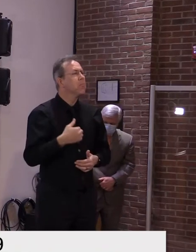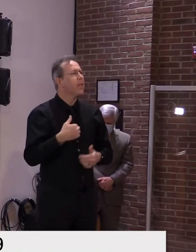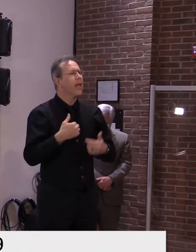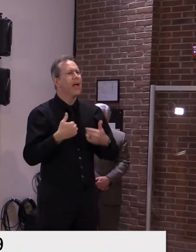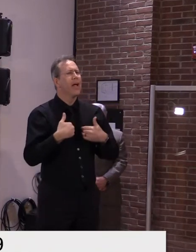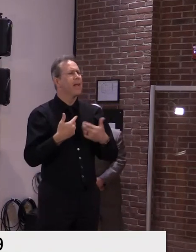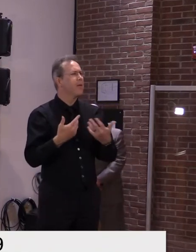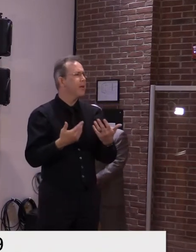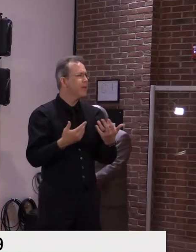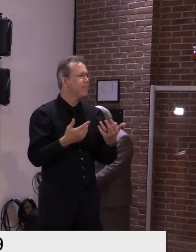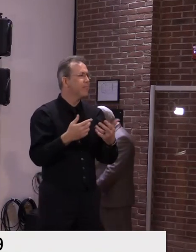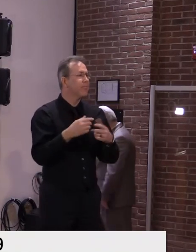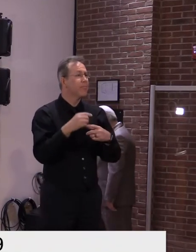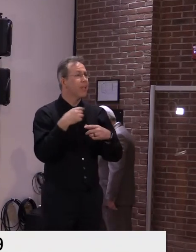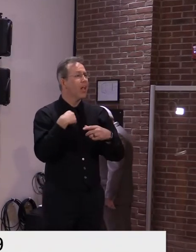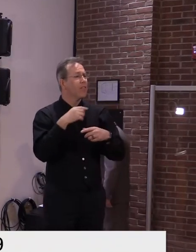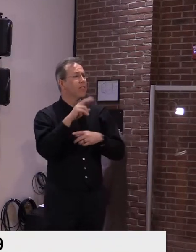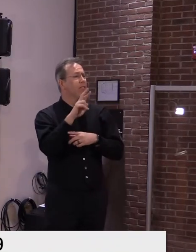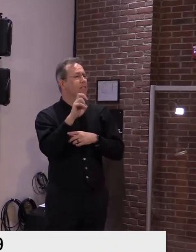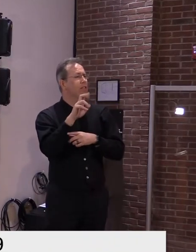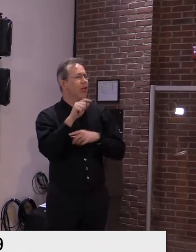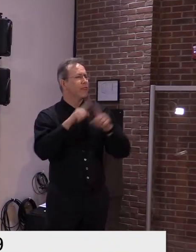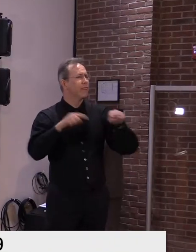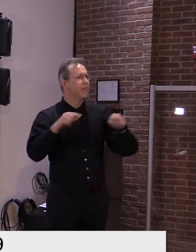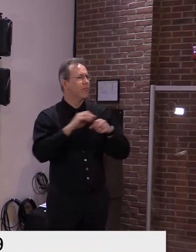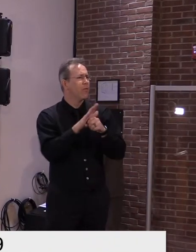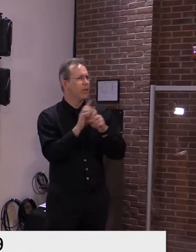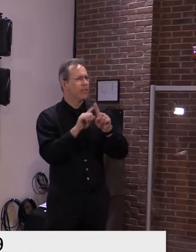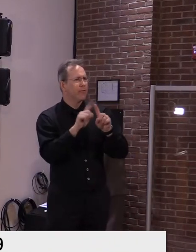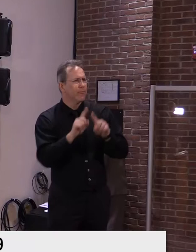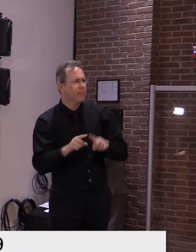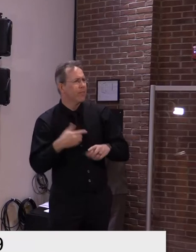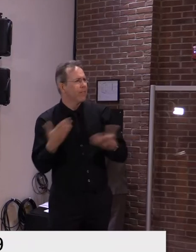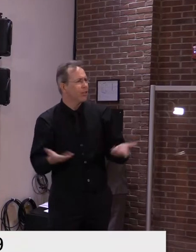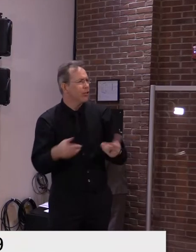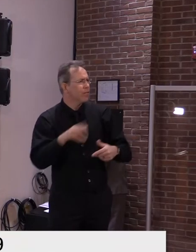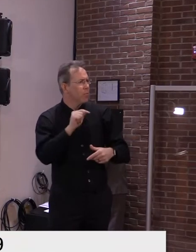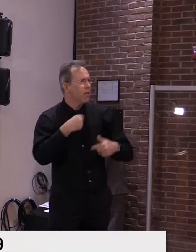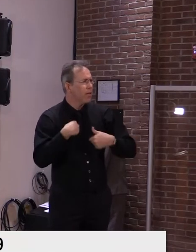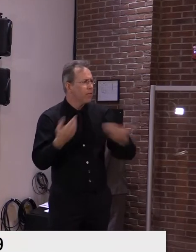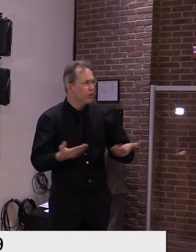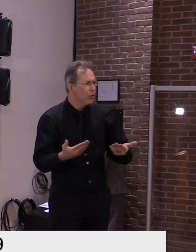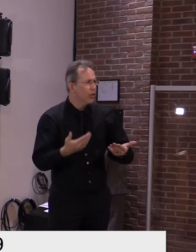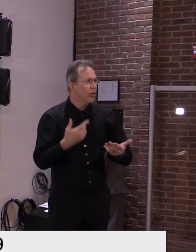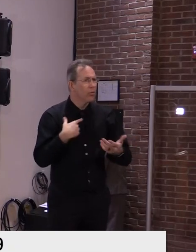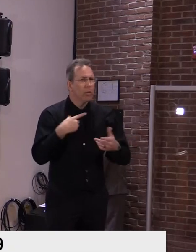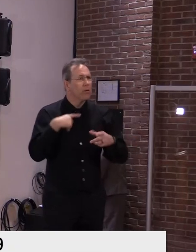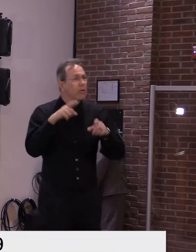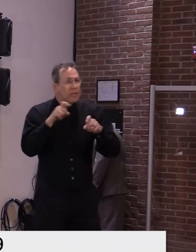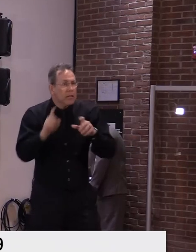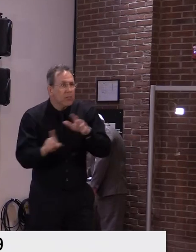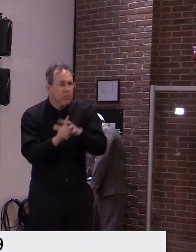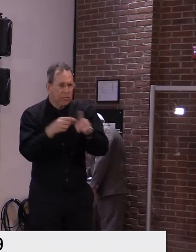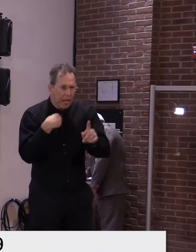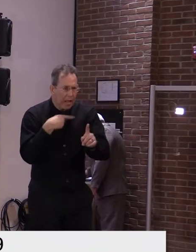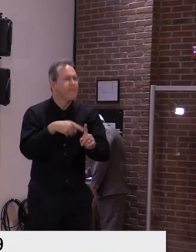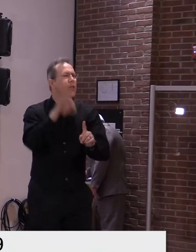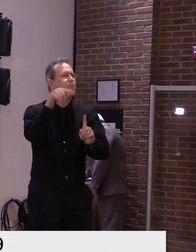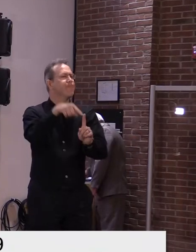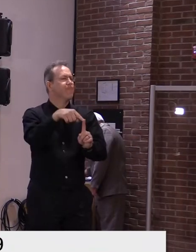we don't have enough measurements in enough parts of the state to understand that. But the pattern of spread in some